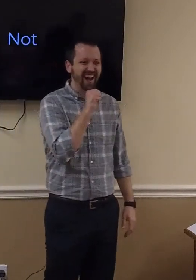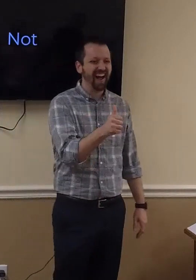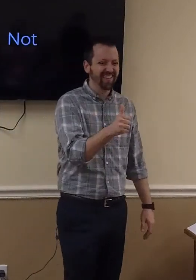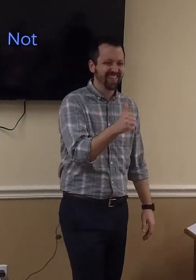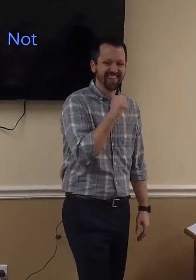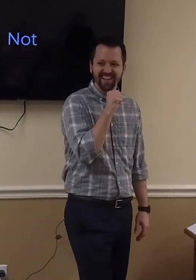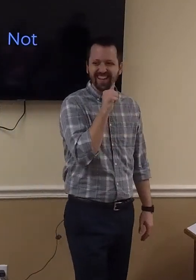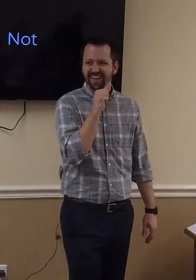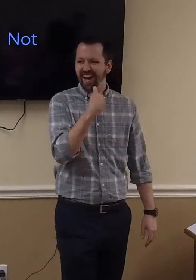Not. Not.